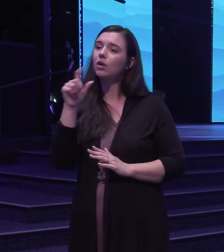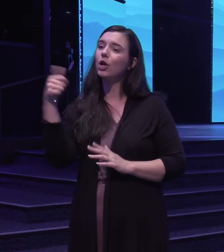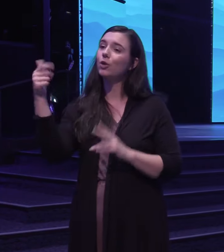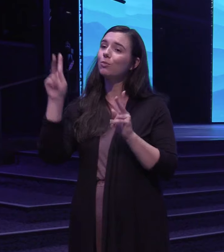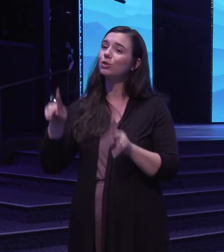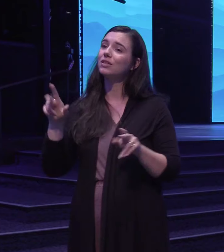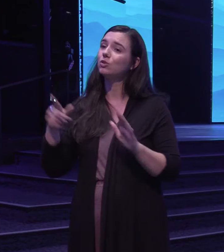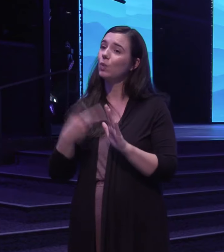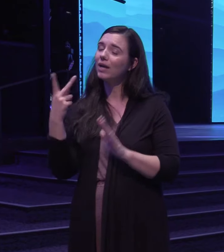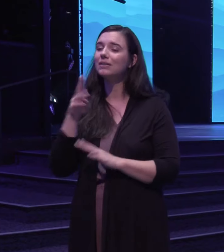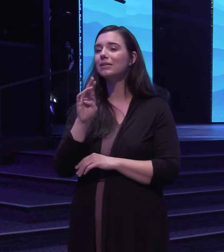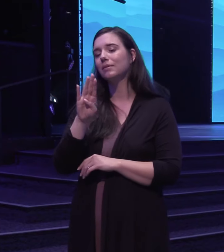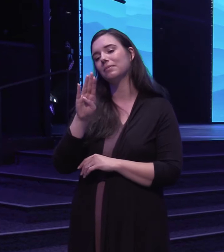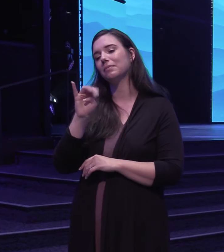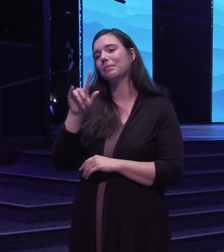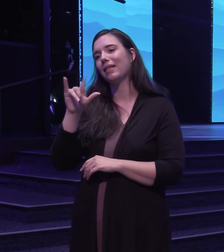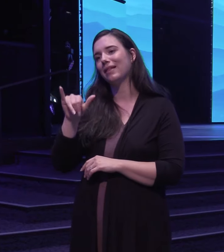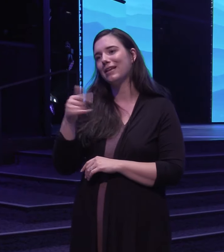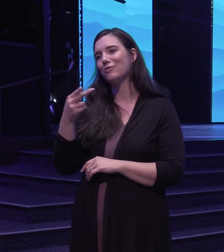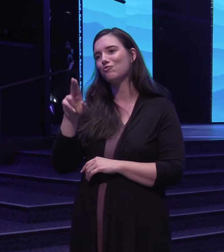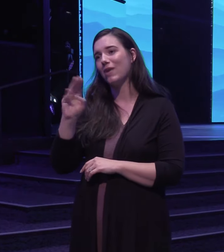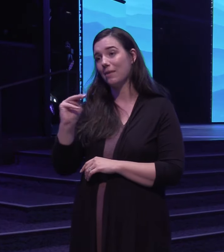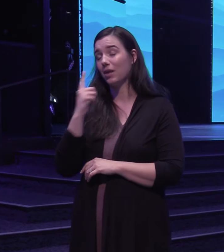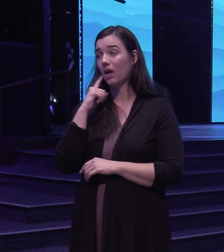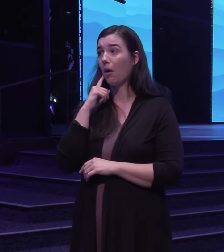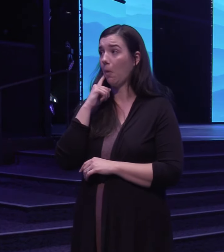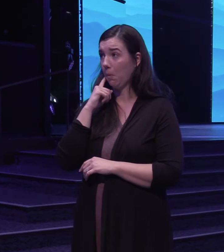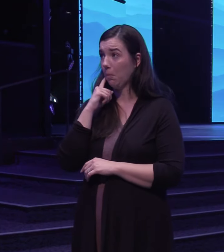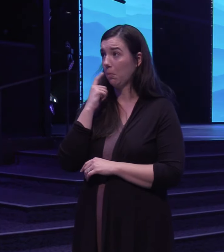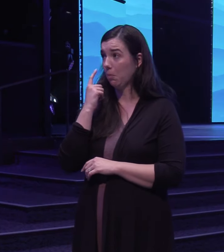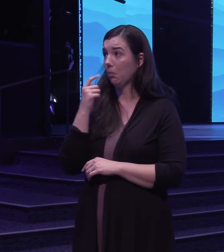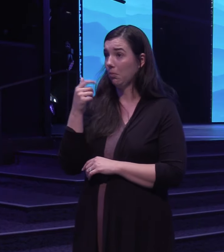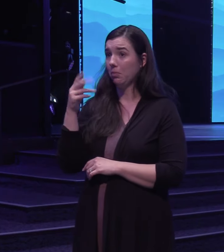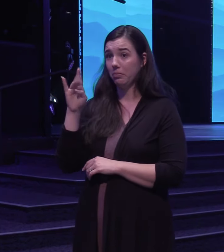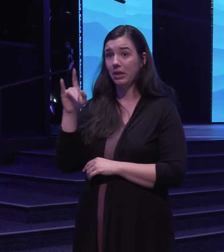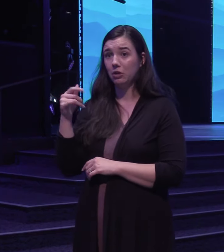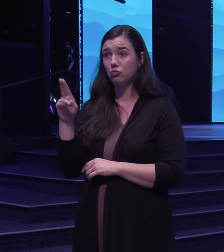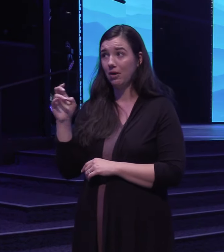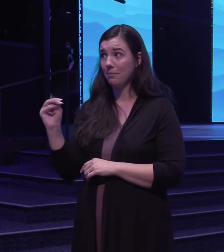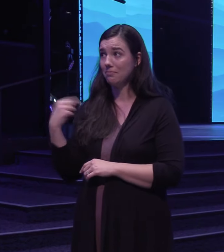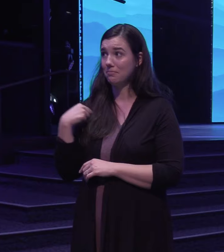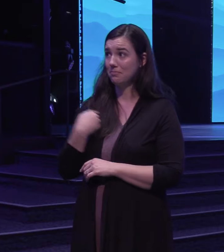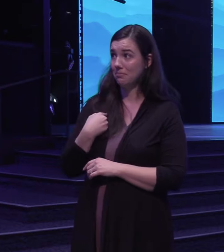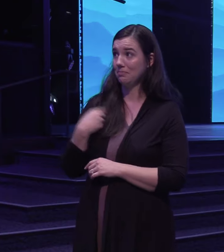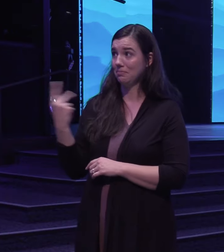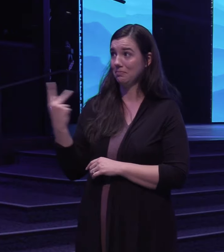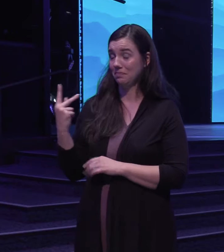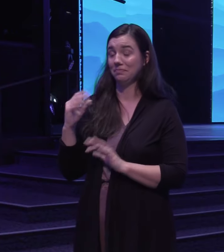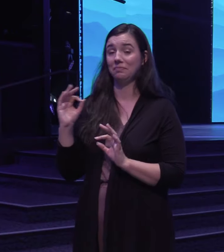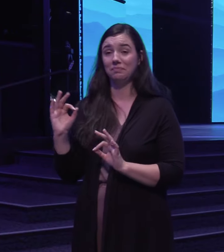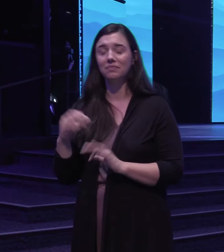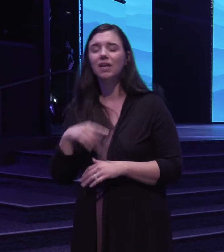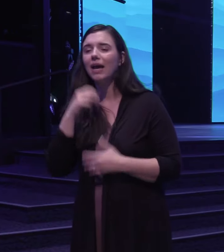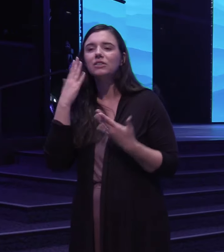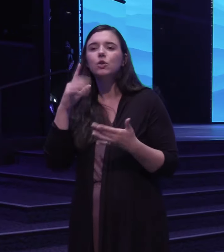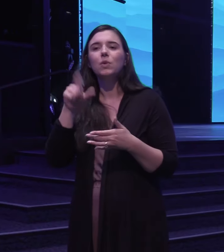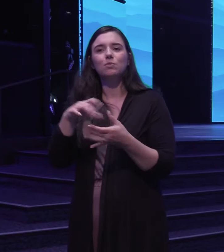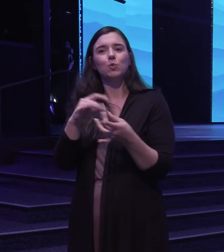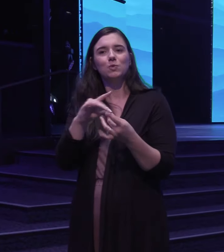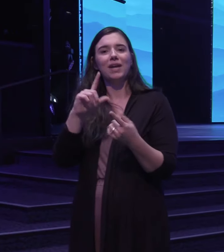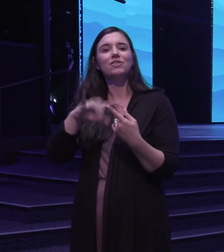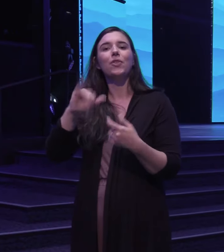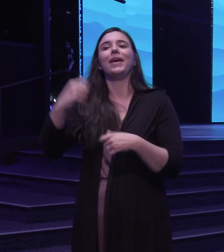did it twice, and that was Billy Graham. And I said, that's pretty good company. But I didn't know what I was supposed to say until the day of